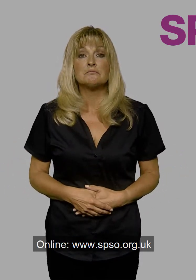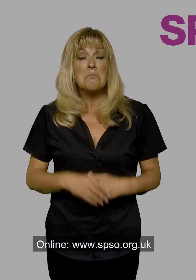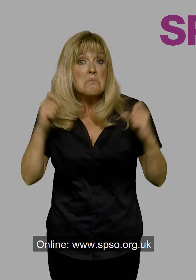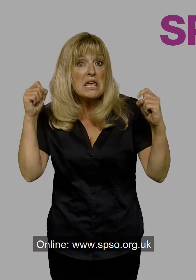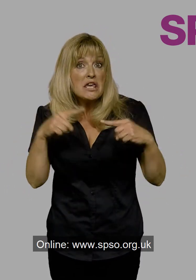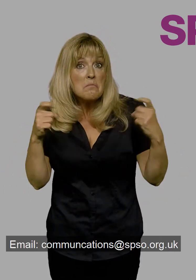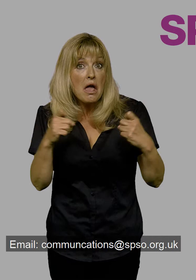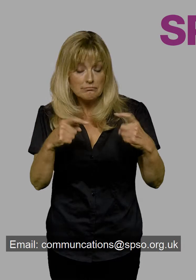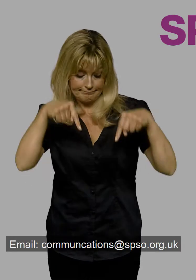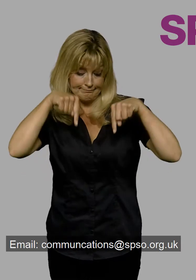www.spso.org.uk. Email: